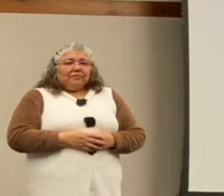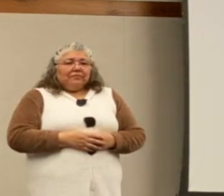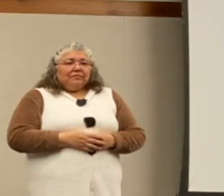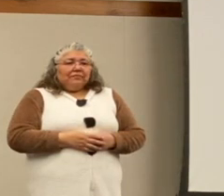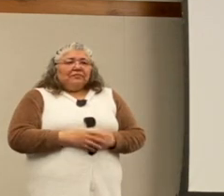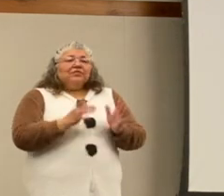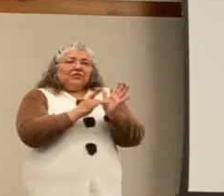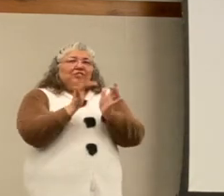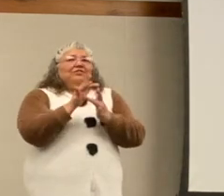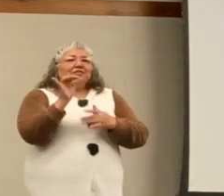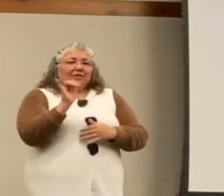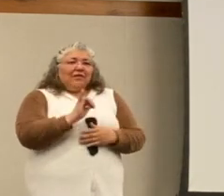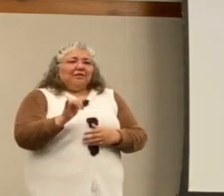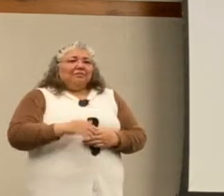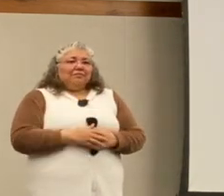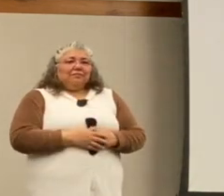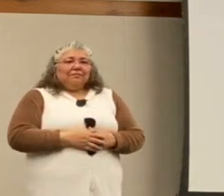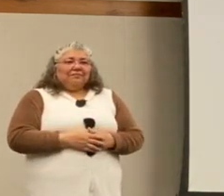Jesus-like.